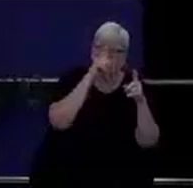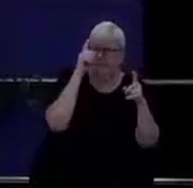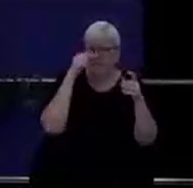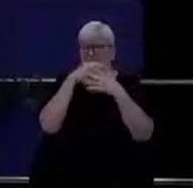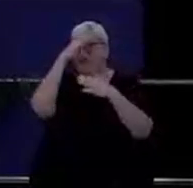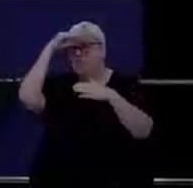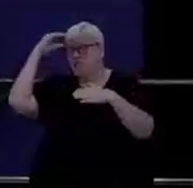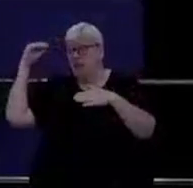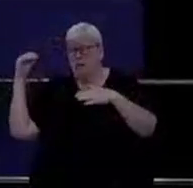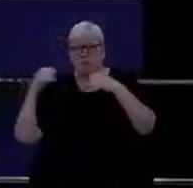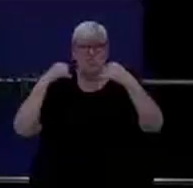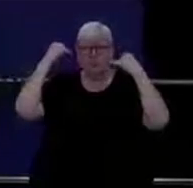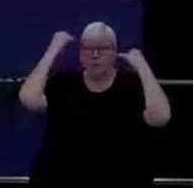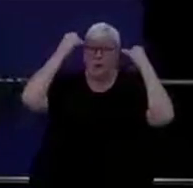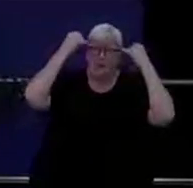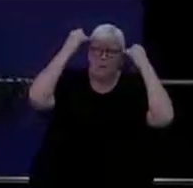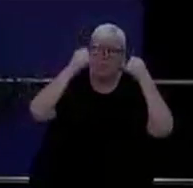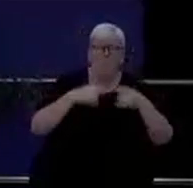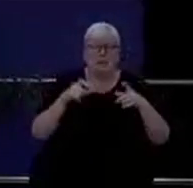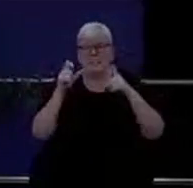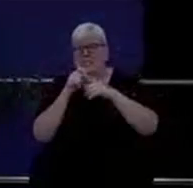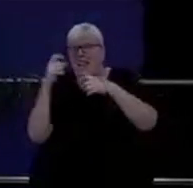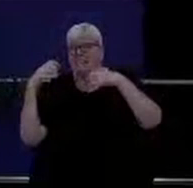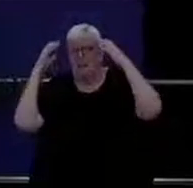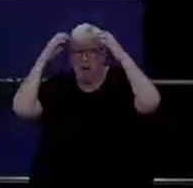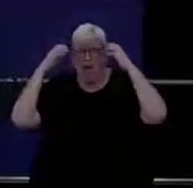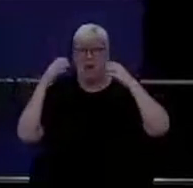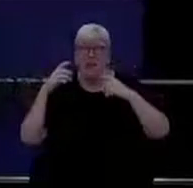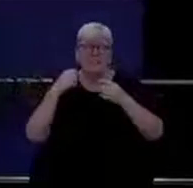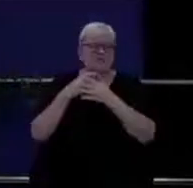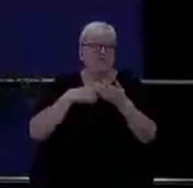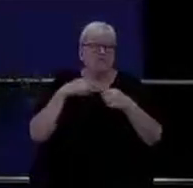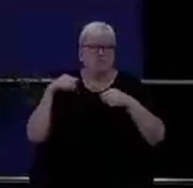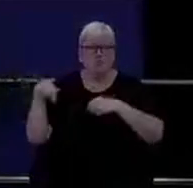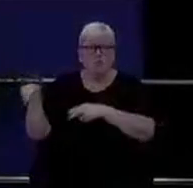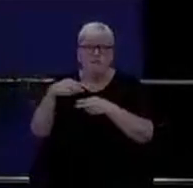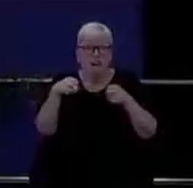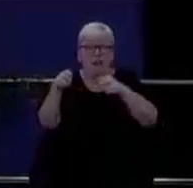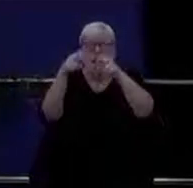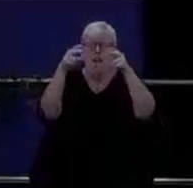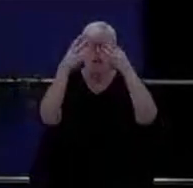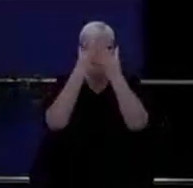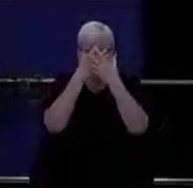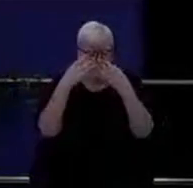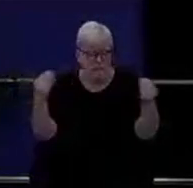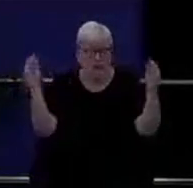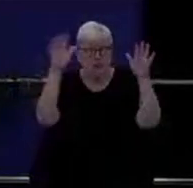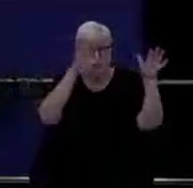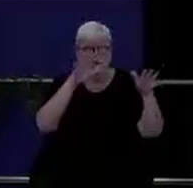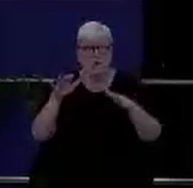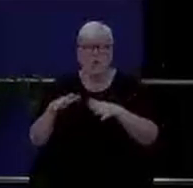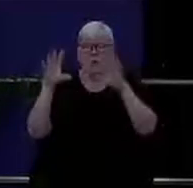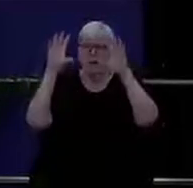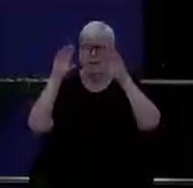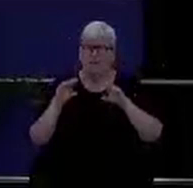with the sheep sorrel and the dandelions, the rushing river and the melted snow. When I had finished,